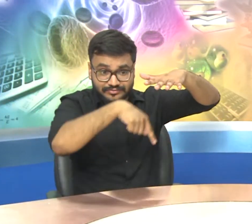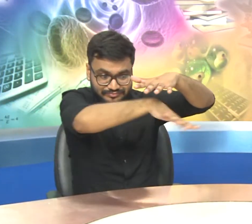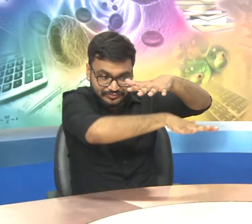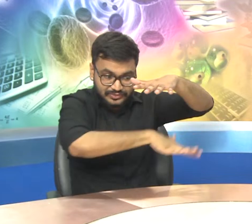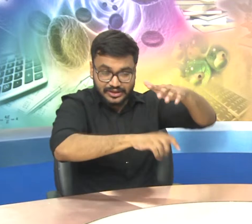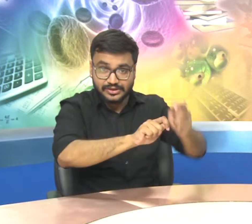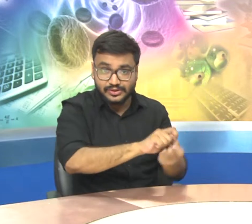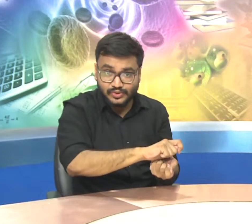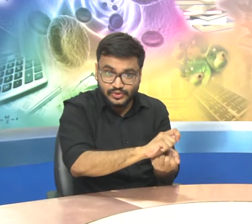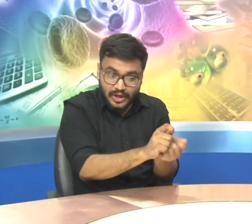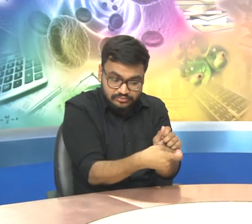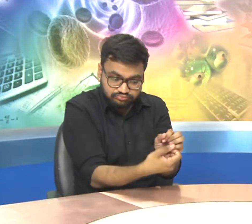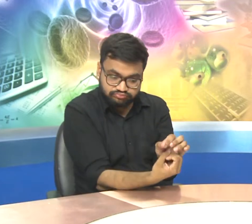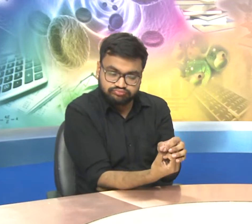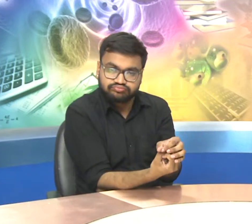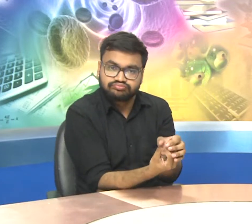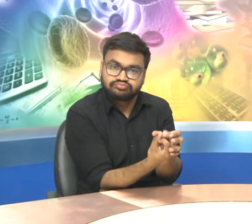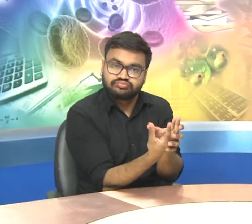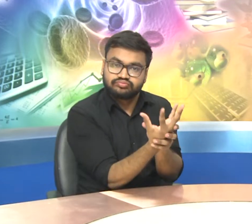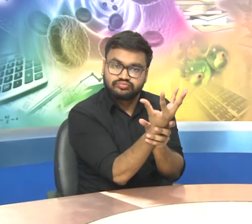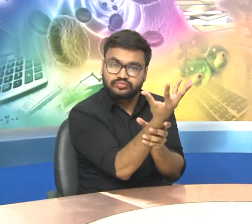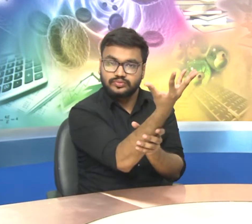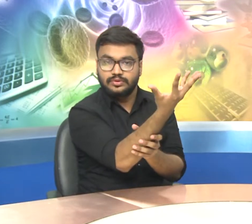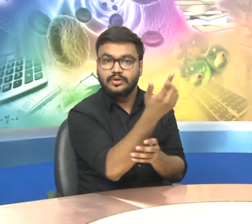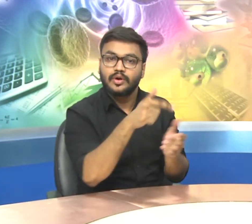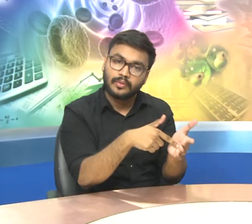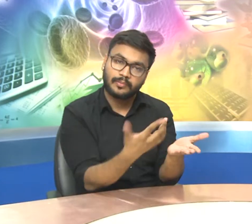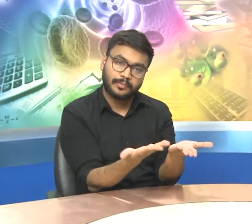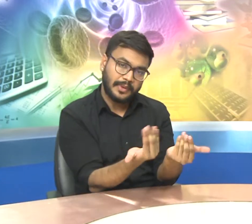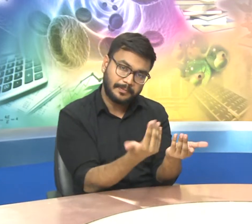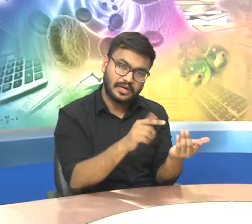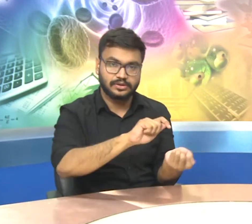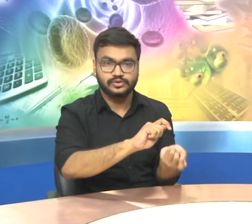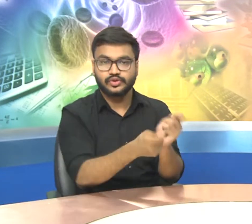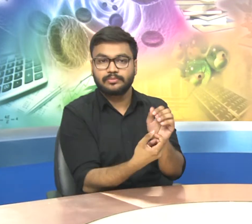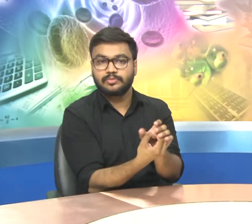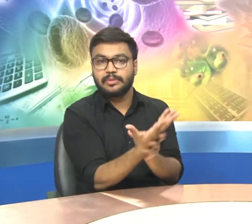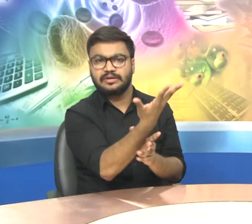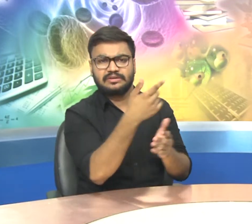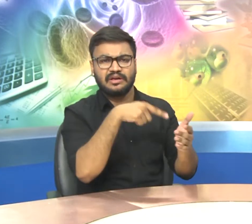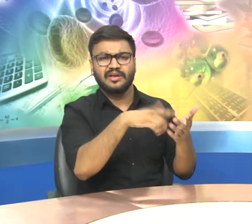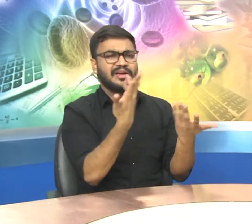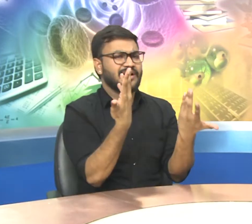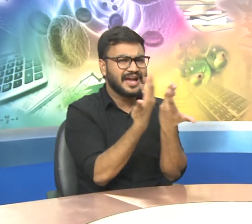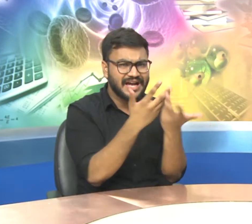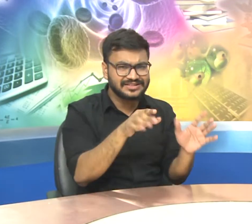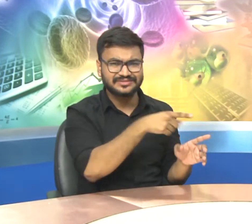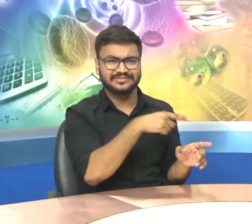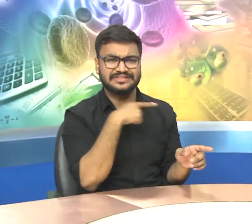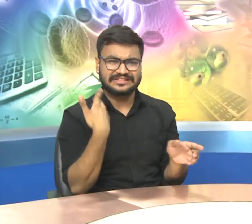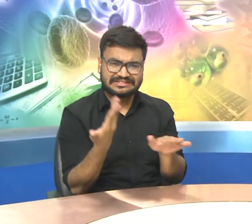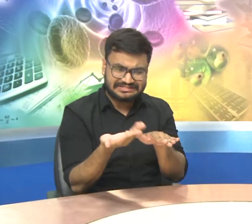It works on solar energy and maintains its biotic community in